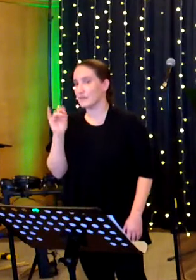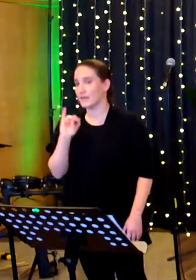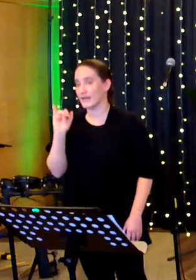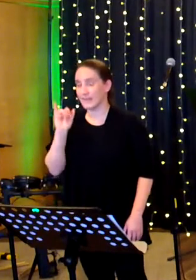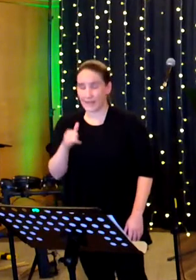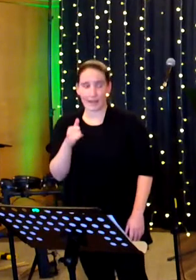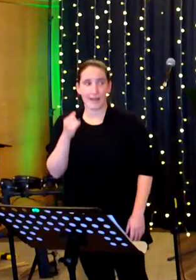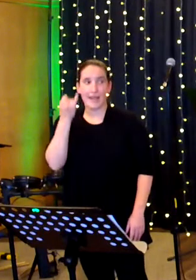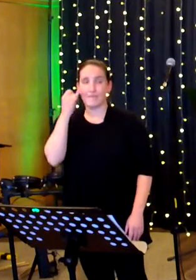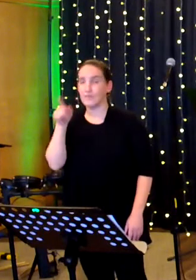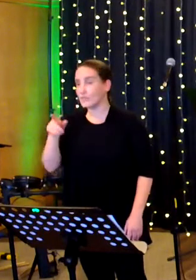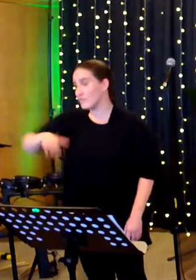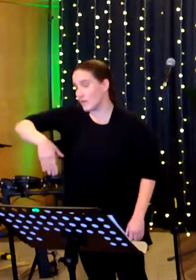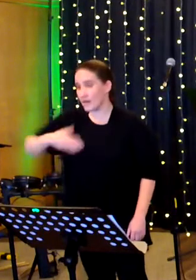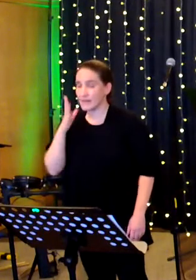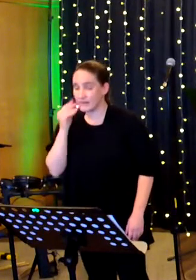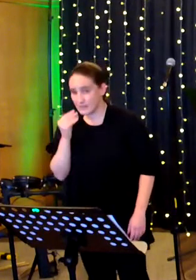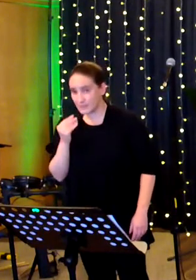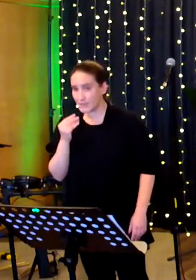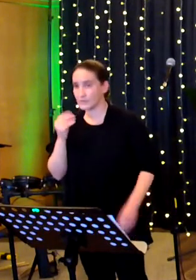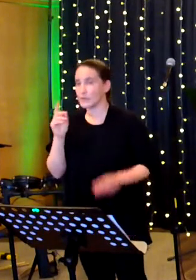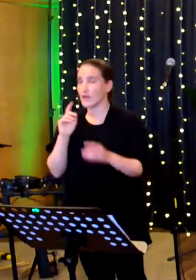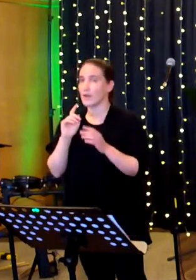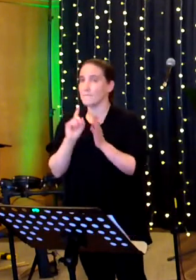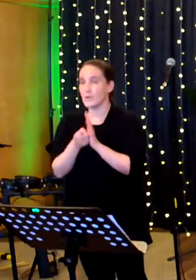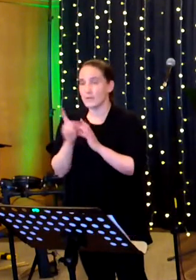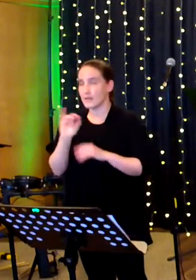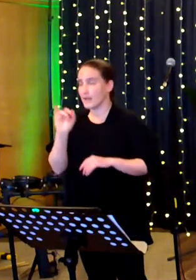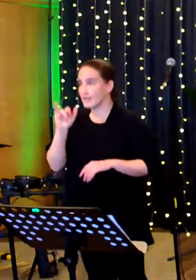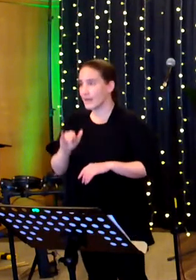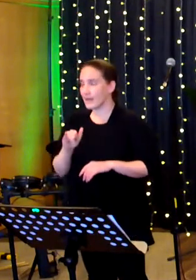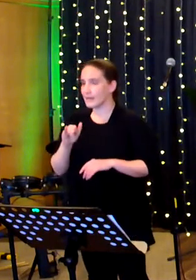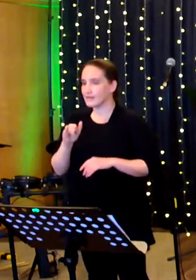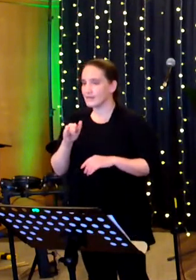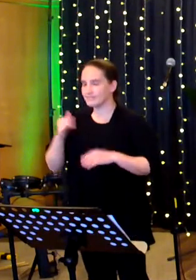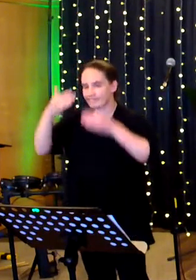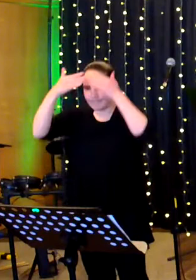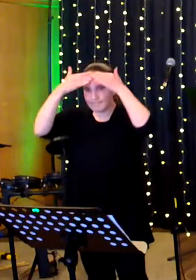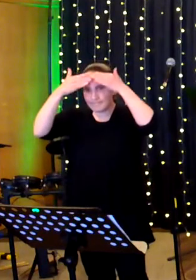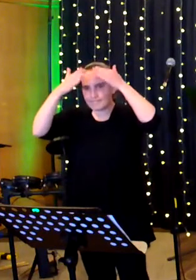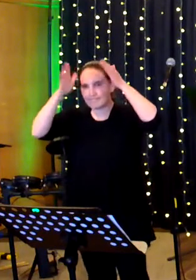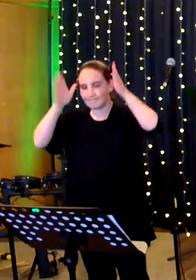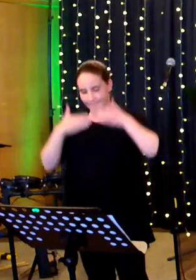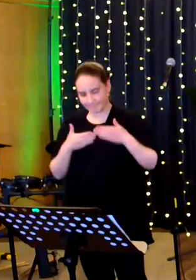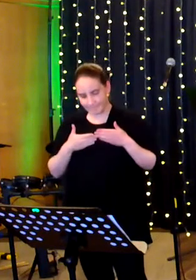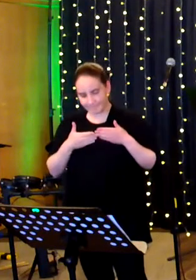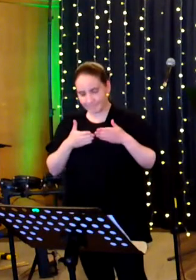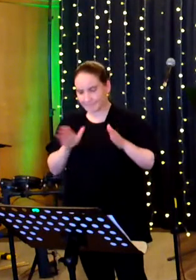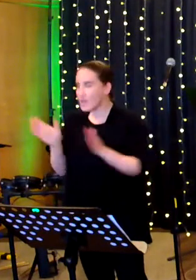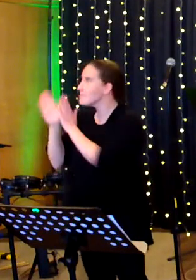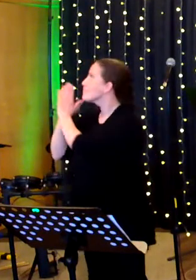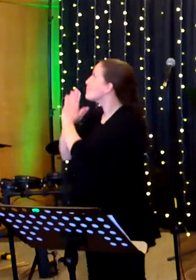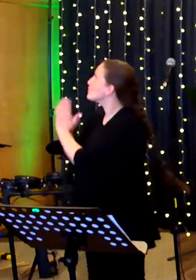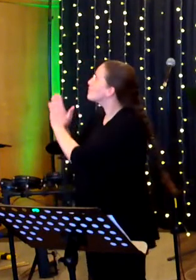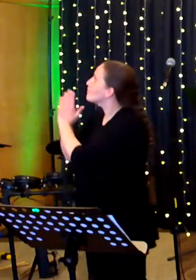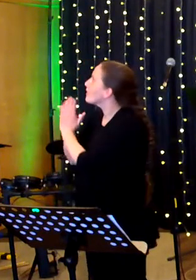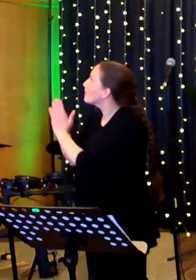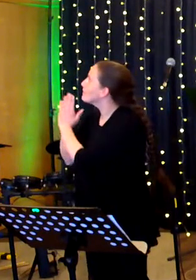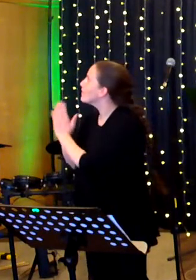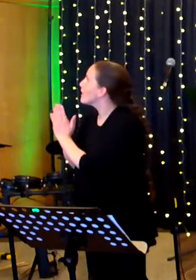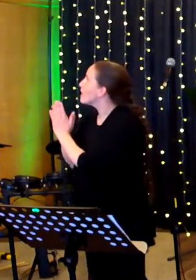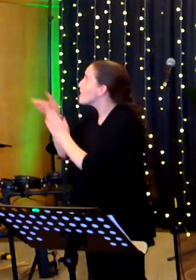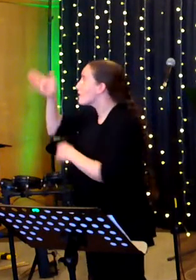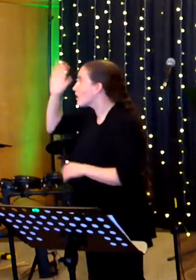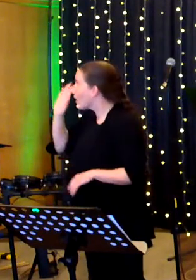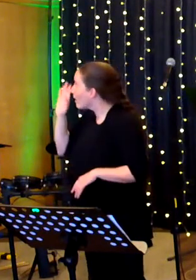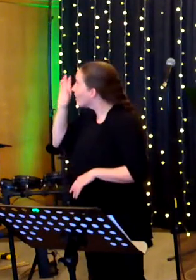that, if you haven't experienced God like that, open yourself up for it. Ask him for it. He will reveal himself